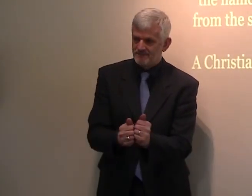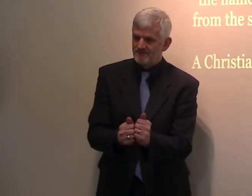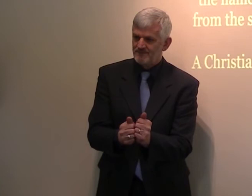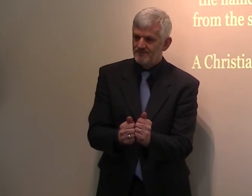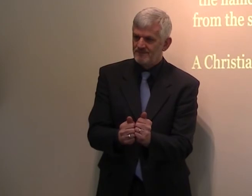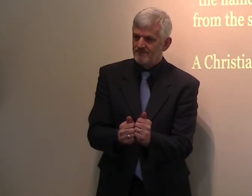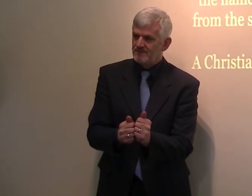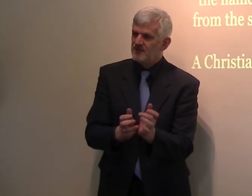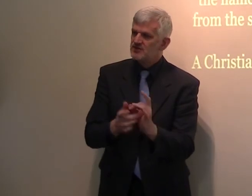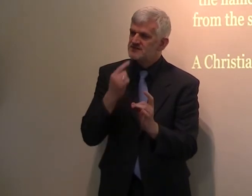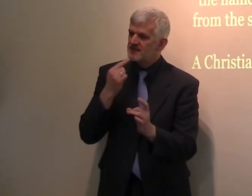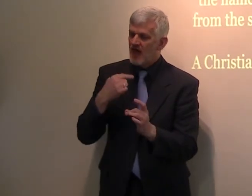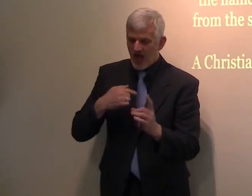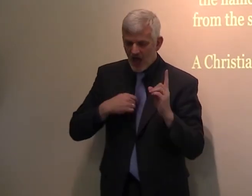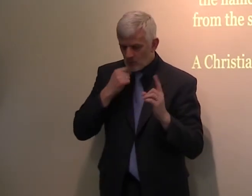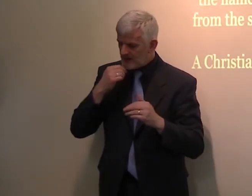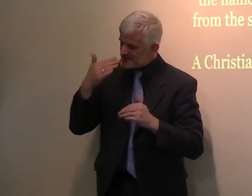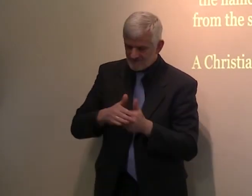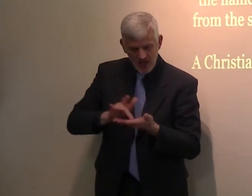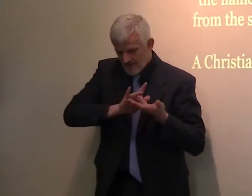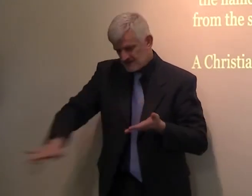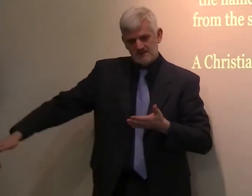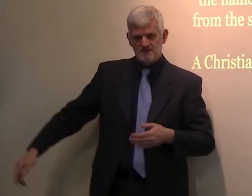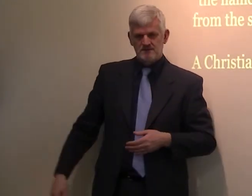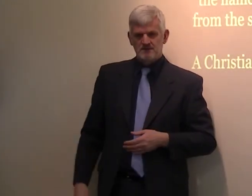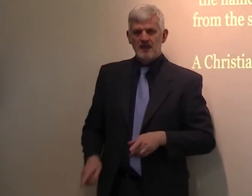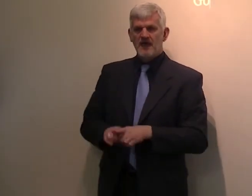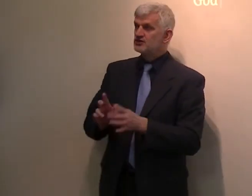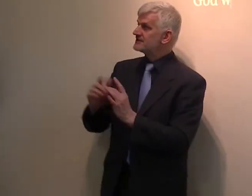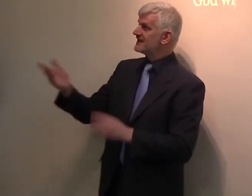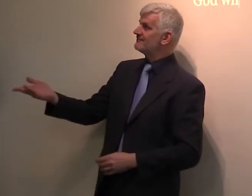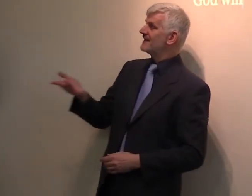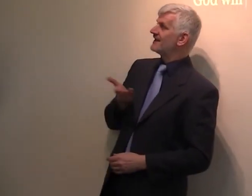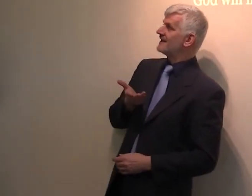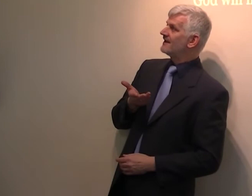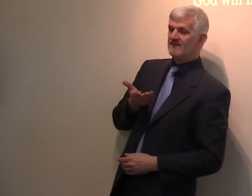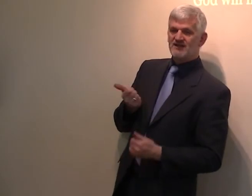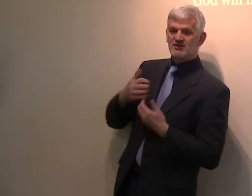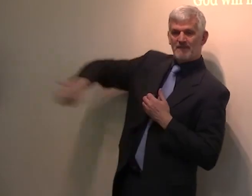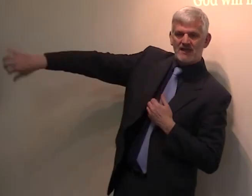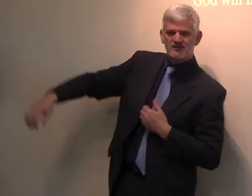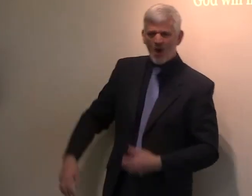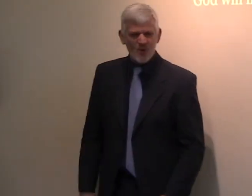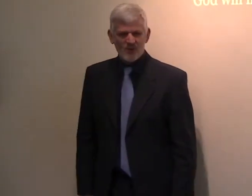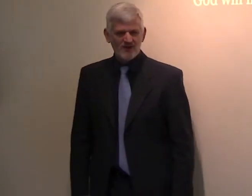will never erase. The Lord will never give something and take it back. Oh, God forbid. Our God will never do